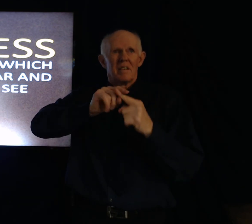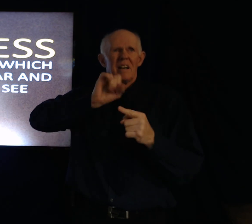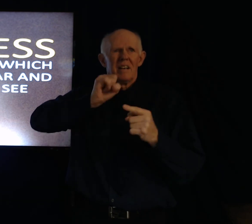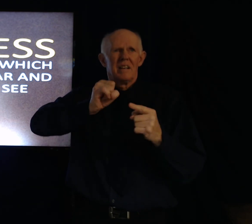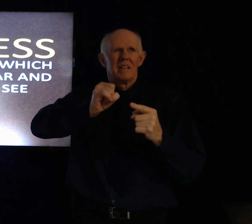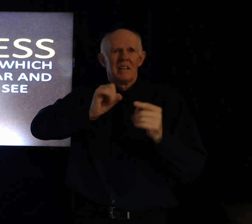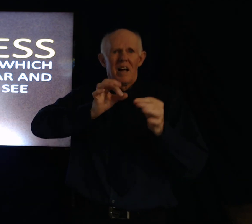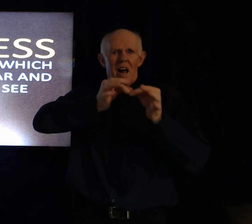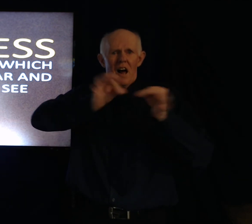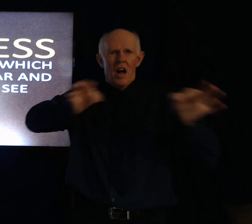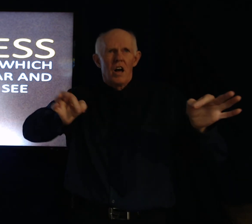is